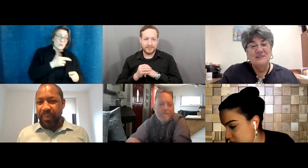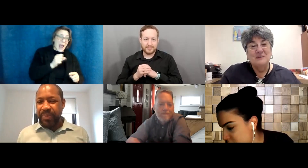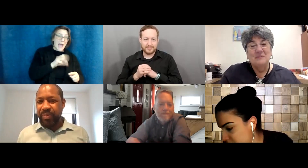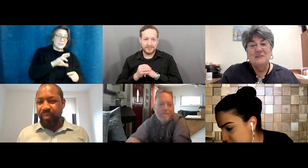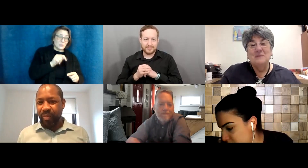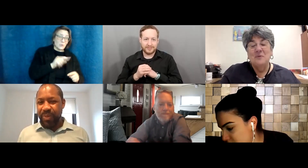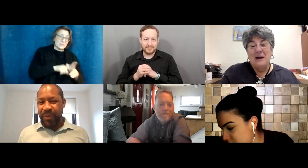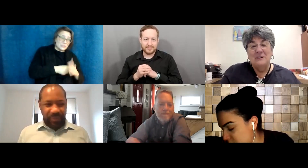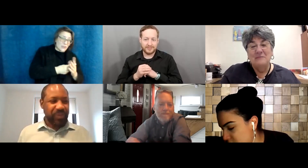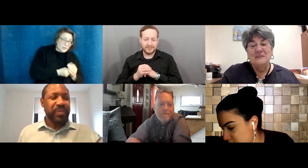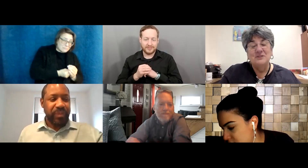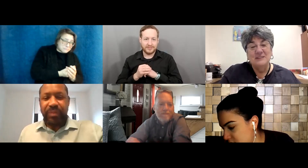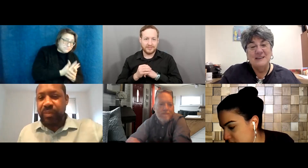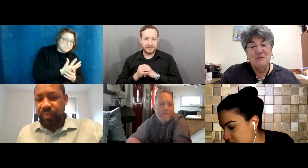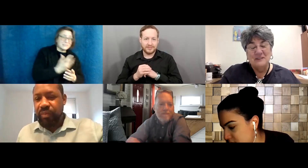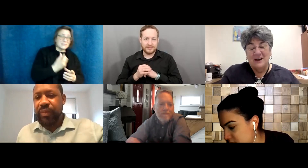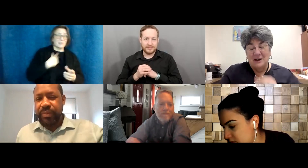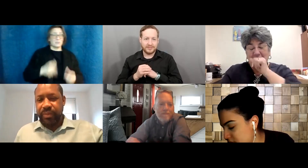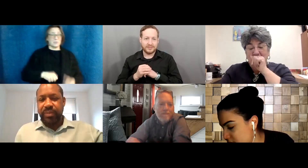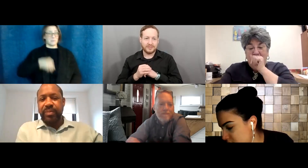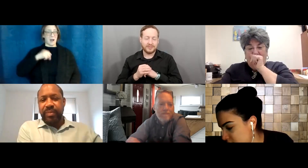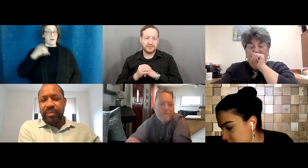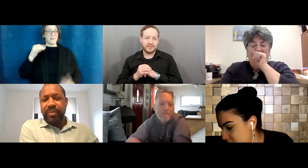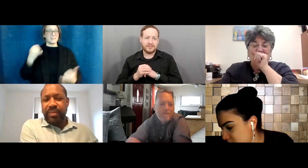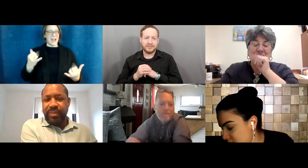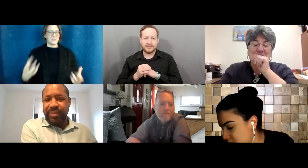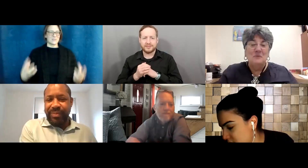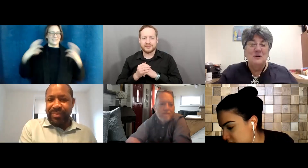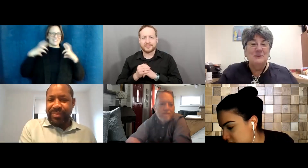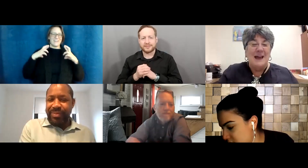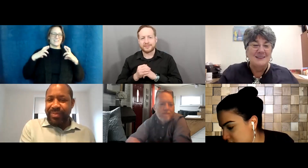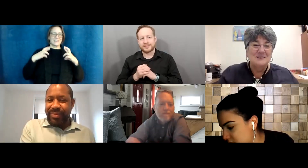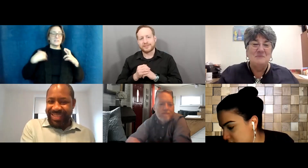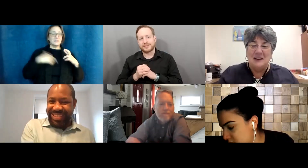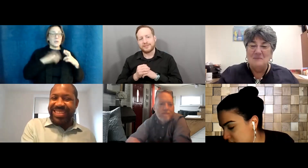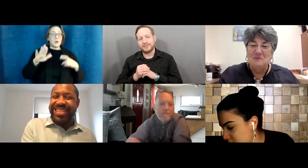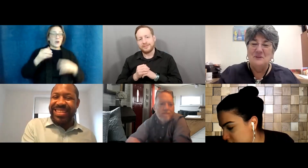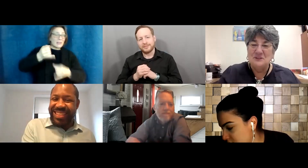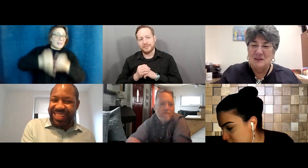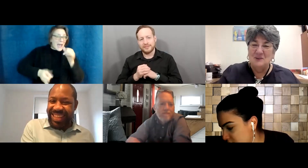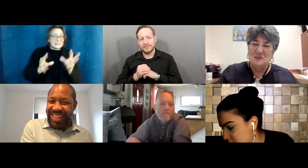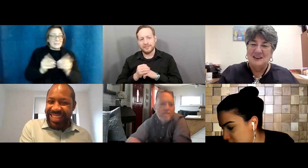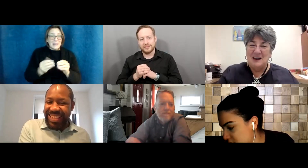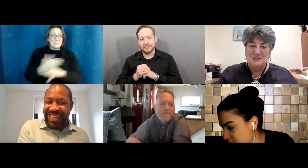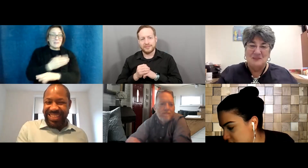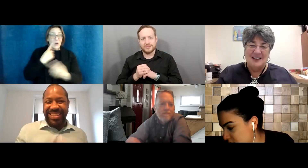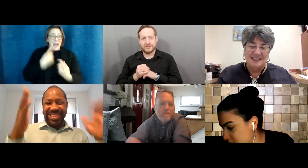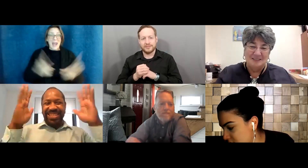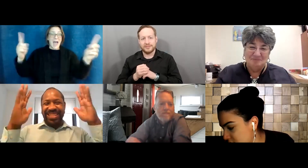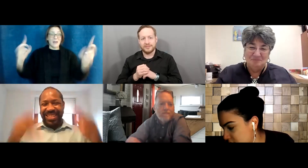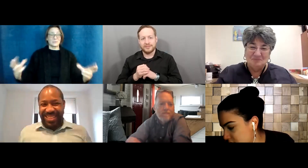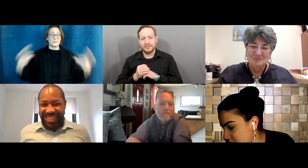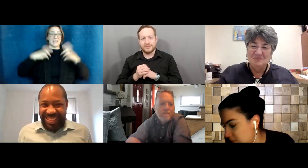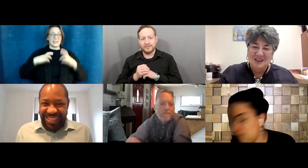to something to be proud of, and she is now retiring. And so we were her last meeting before she made her big announcement, I